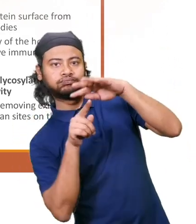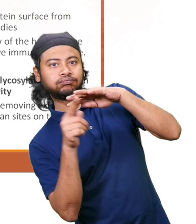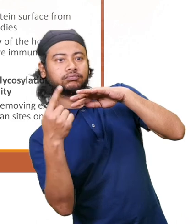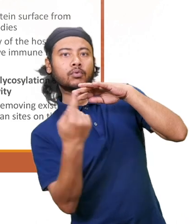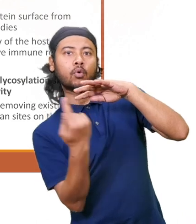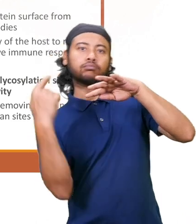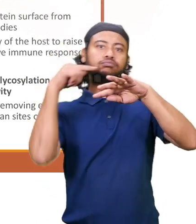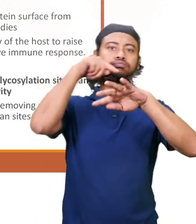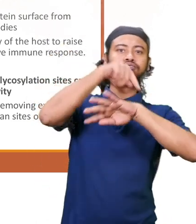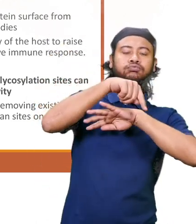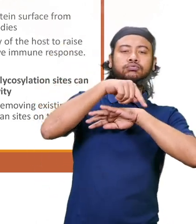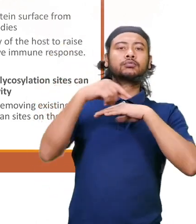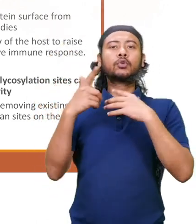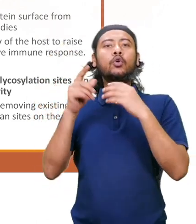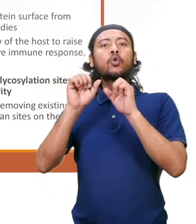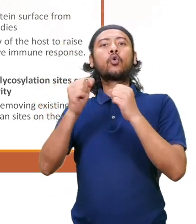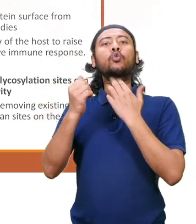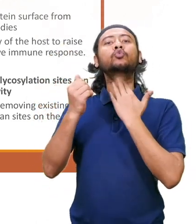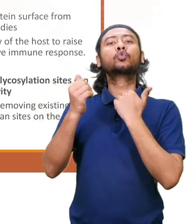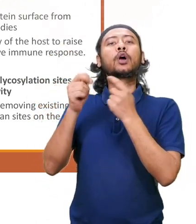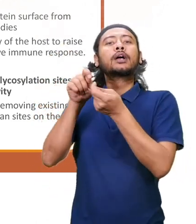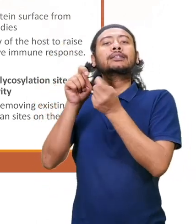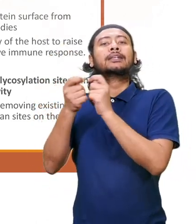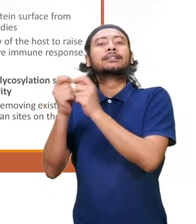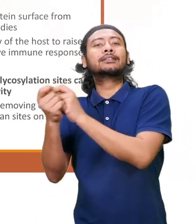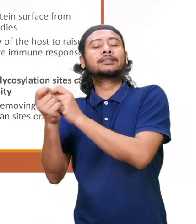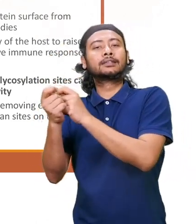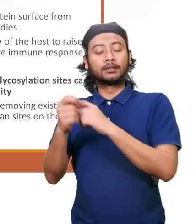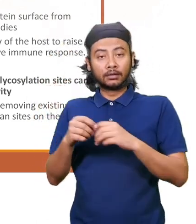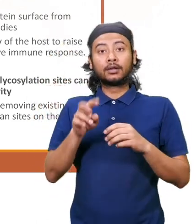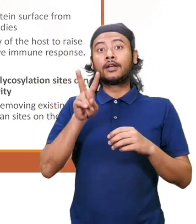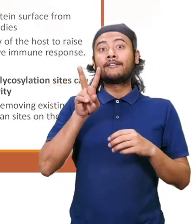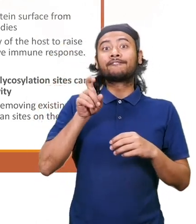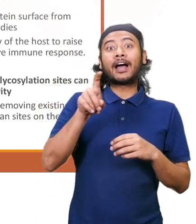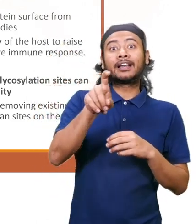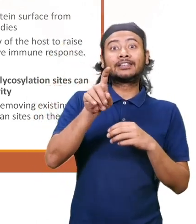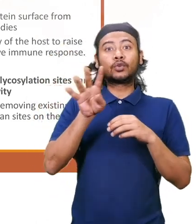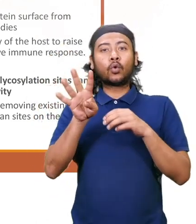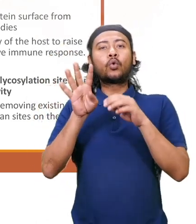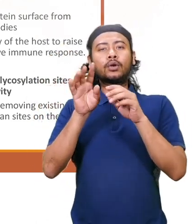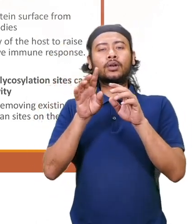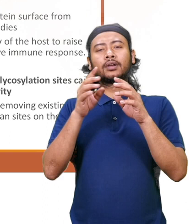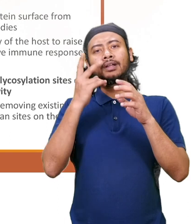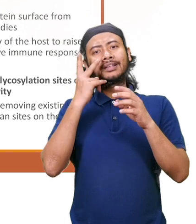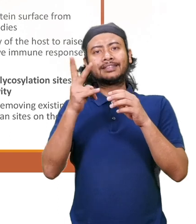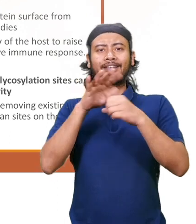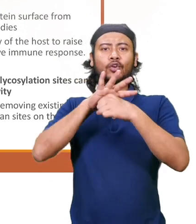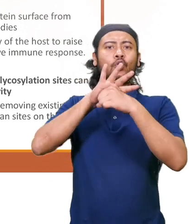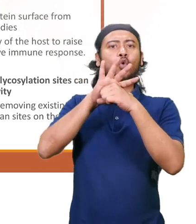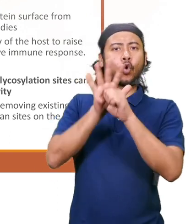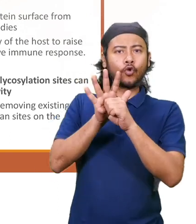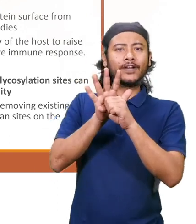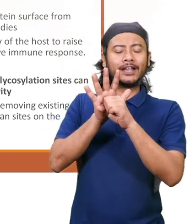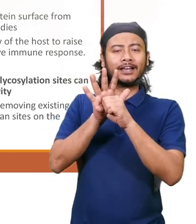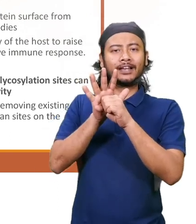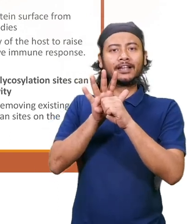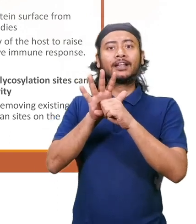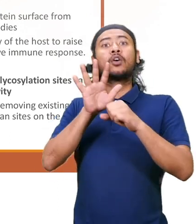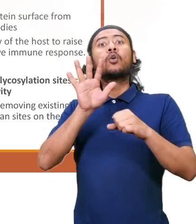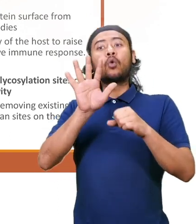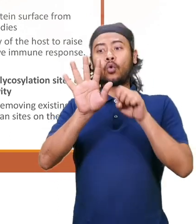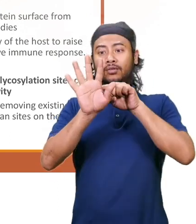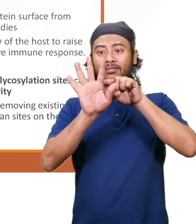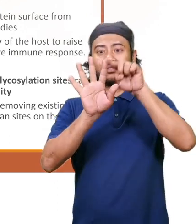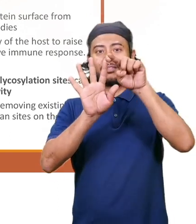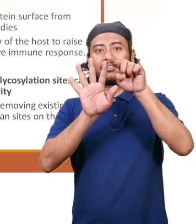evasion. So sometimes mutations can happen on viral surface protein such as spike